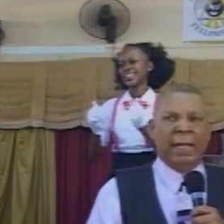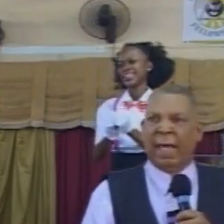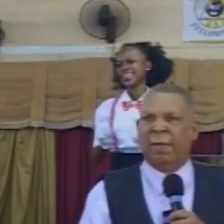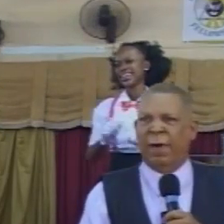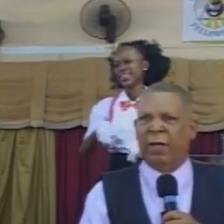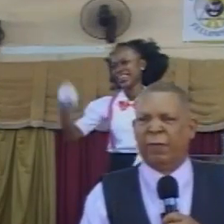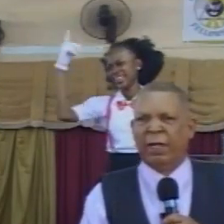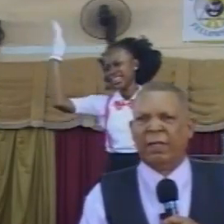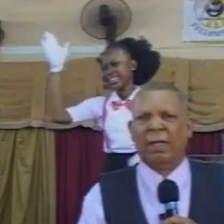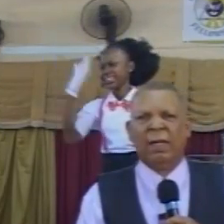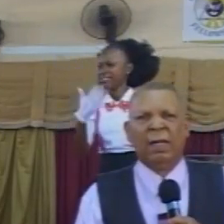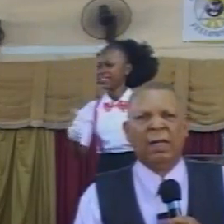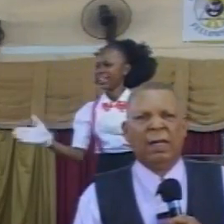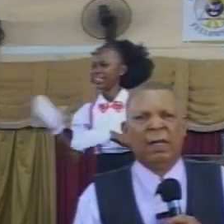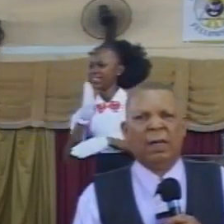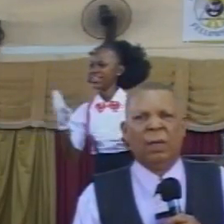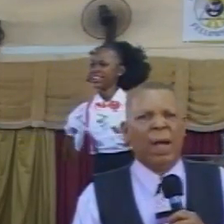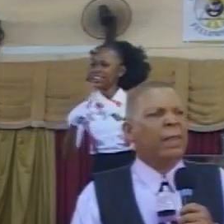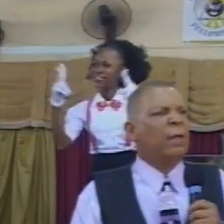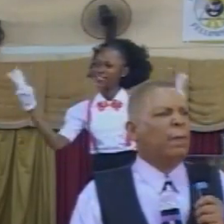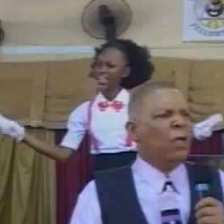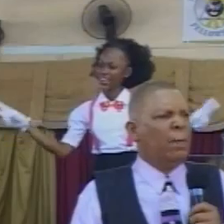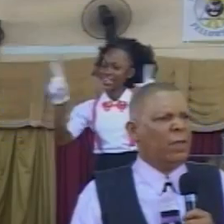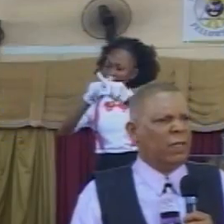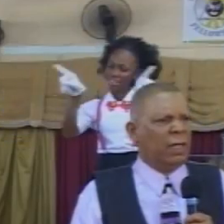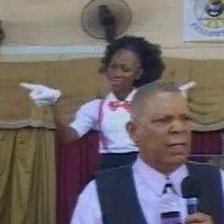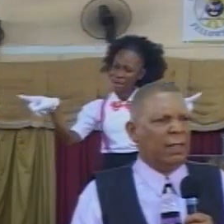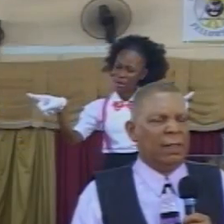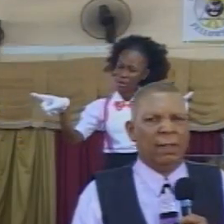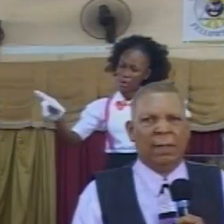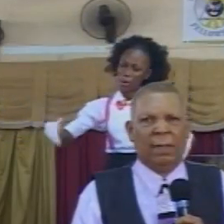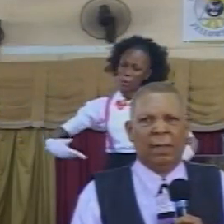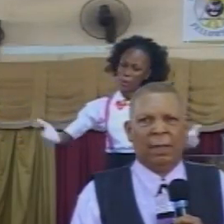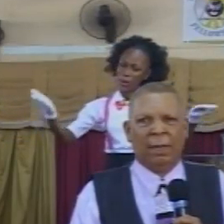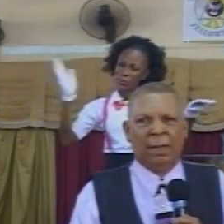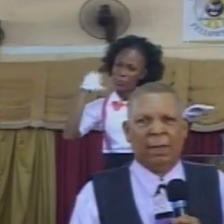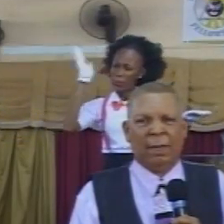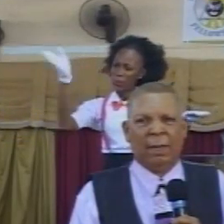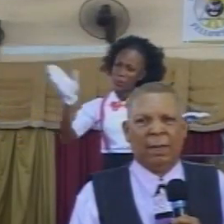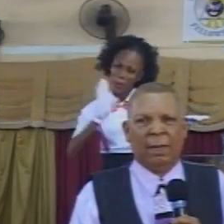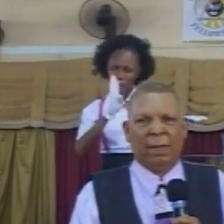And they can be very different. What then will be your position?